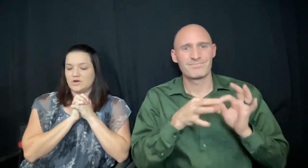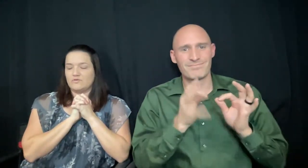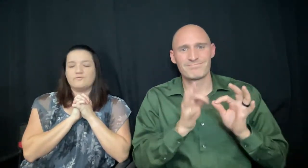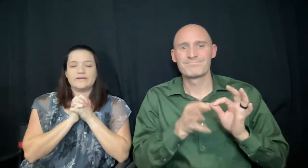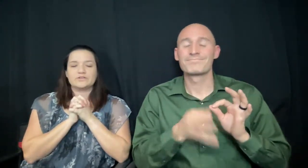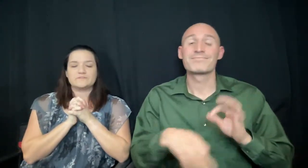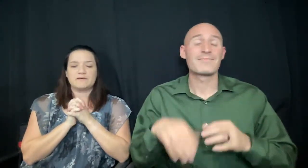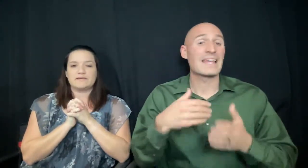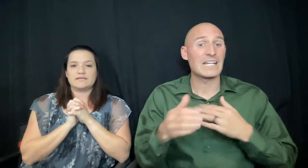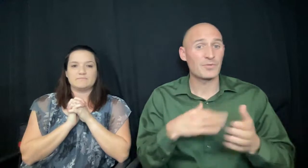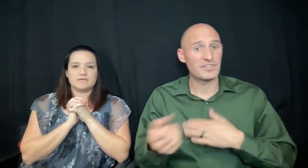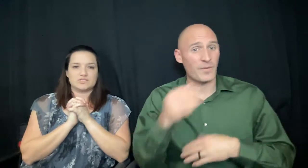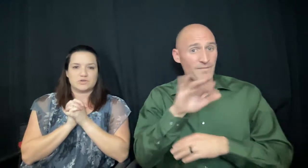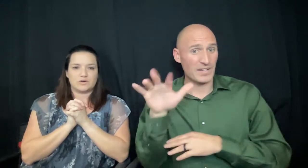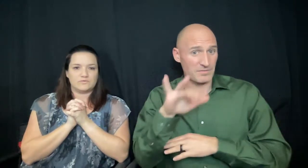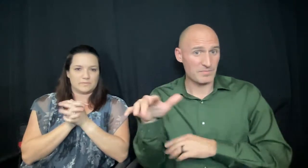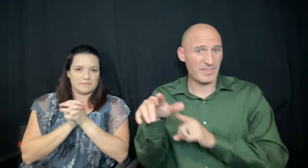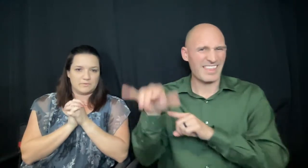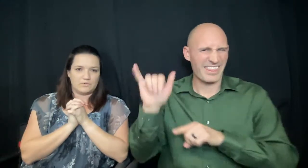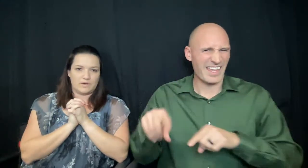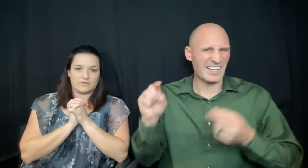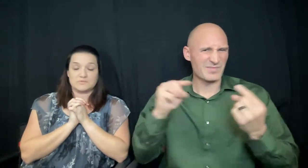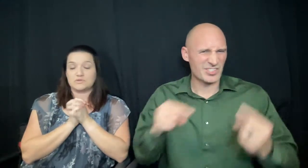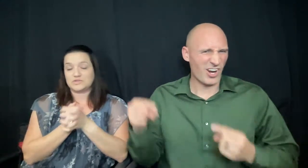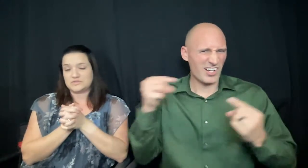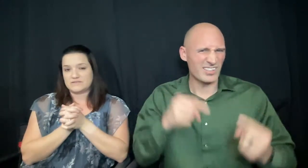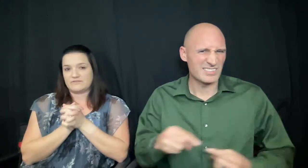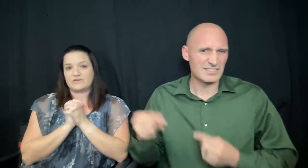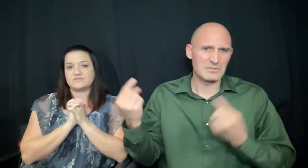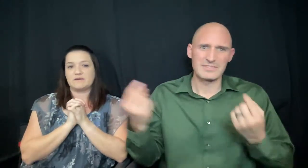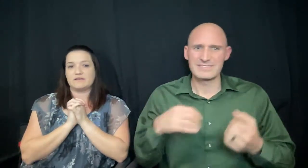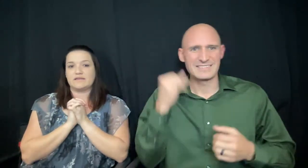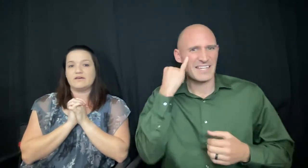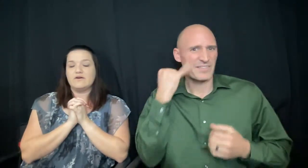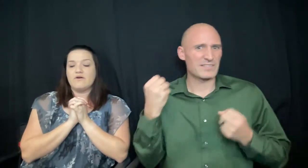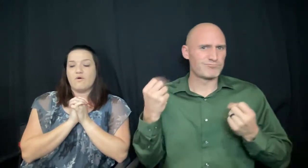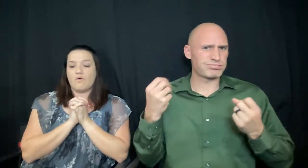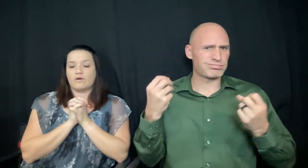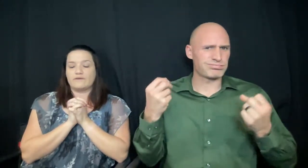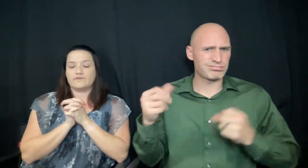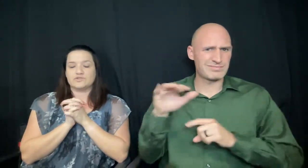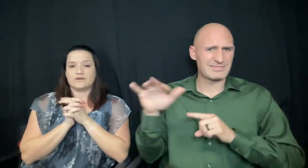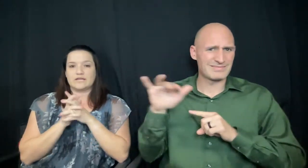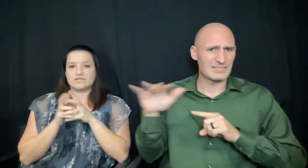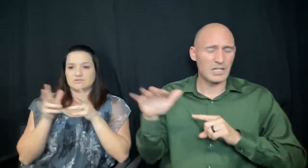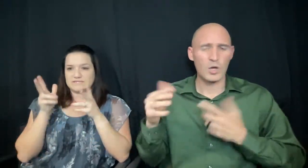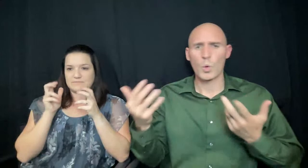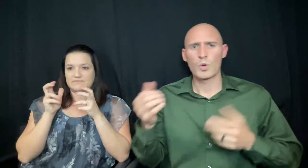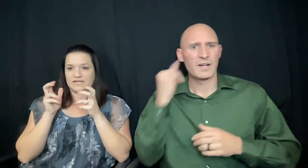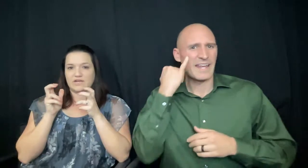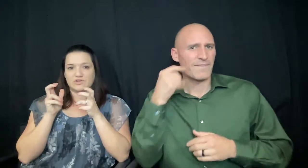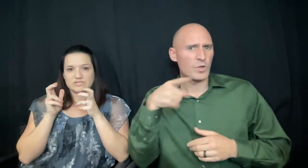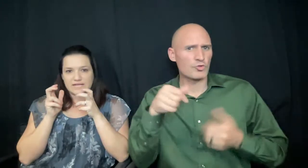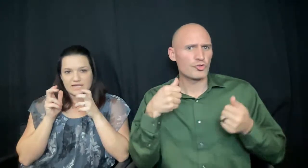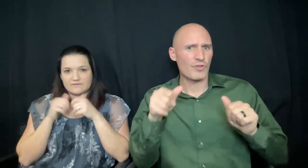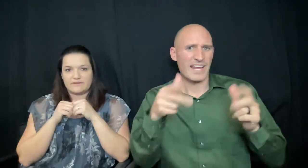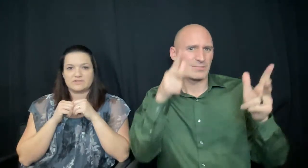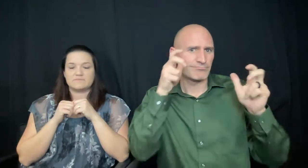So finger spelling can be a struggle for people, whether it's producing finger spelling or if you're trying to receptively understand finger